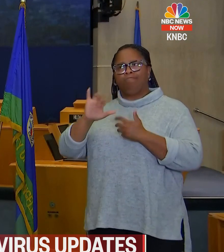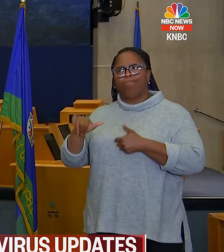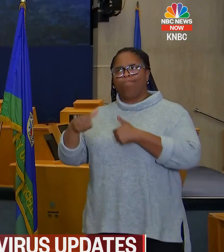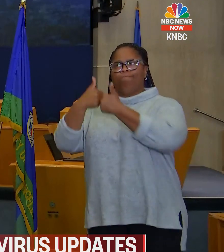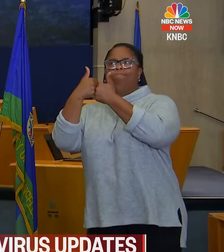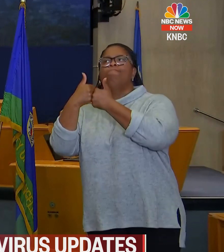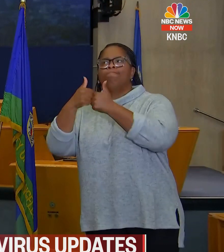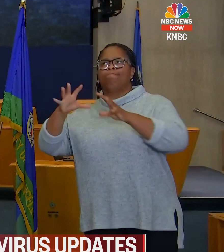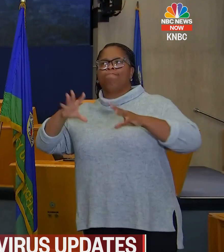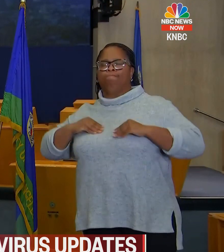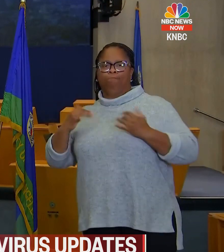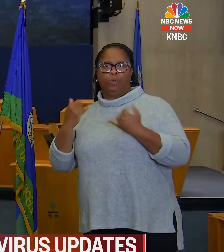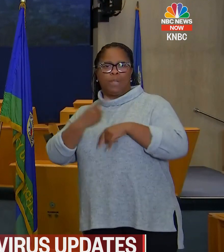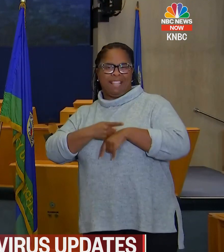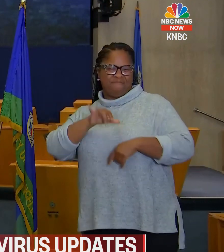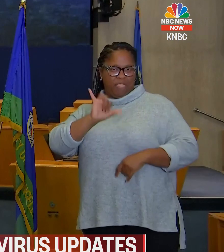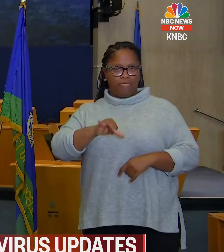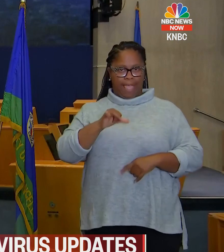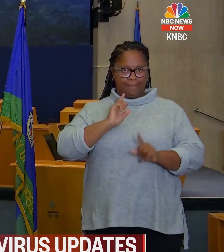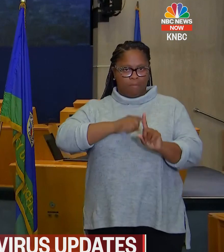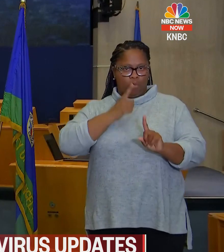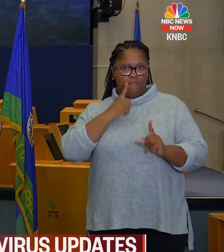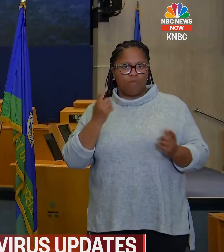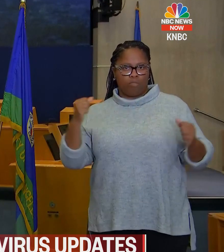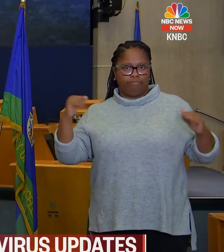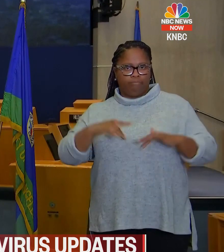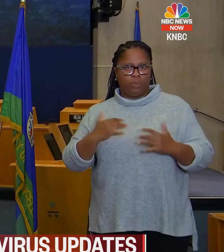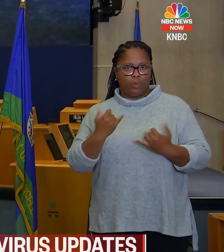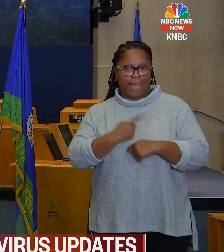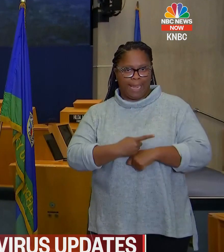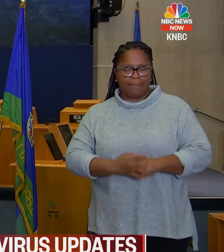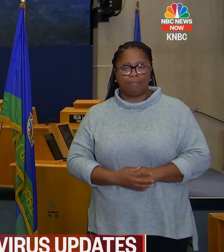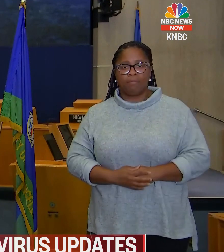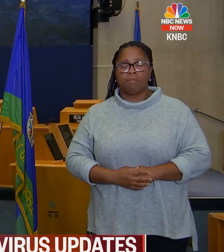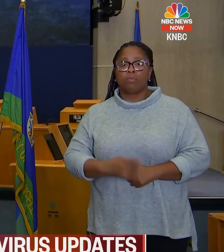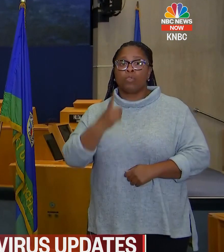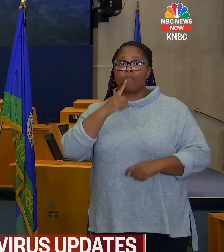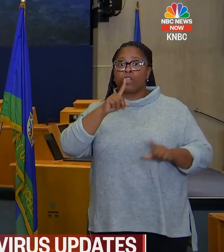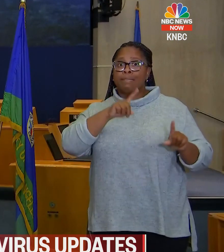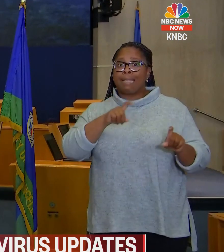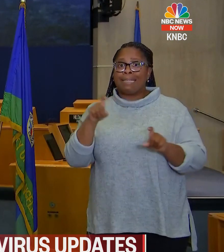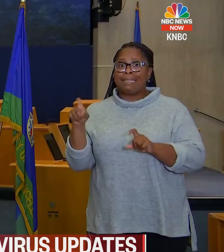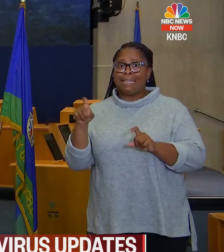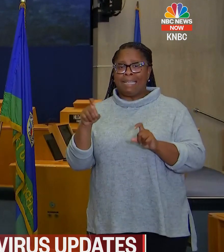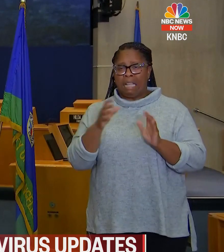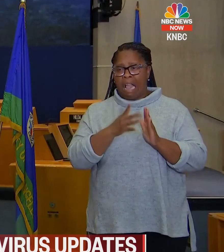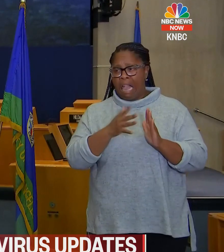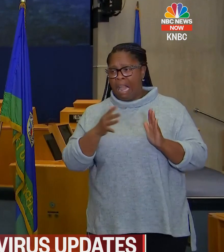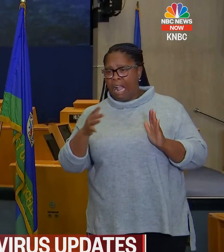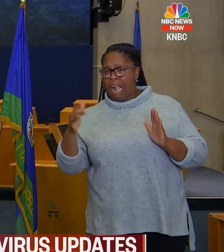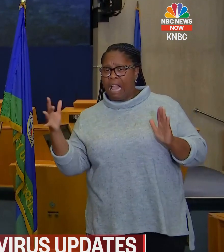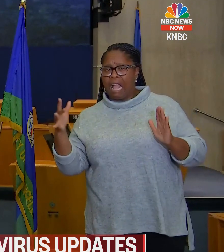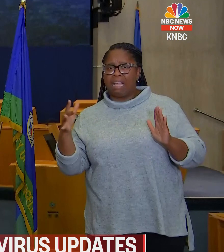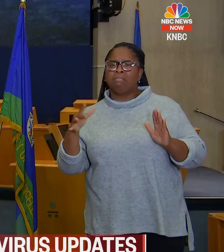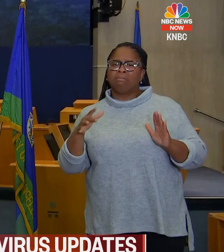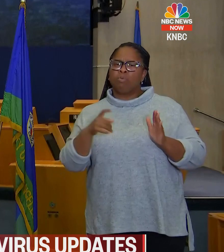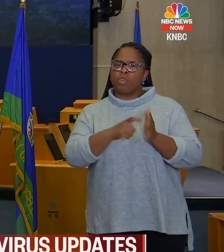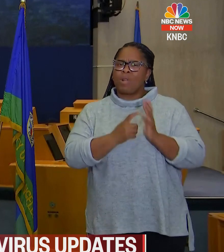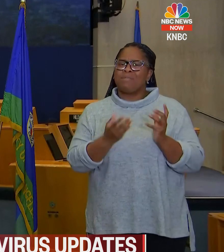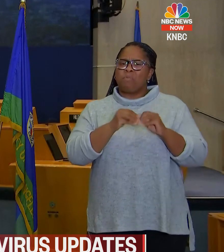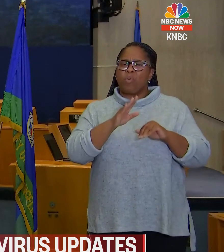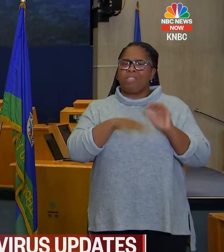on today, and this is why we're here today. But testing at scale takes more than just kits and labs